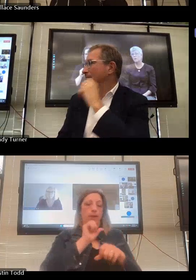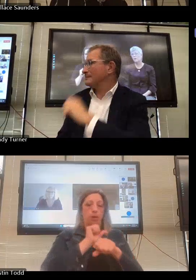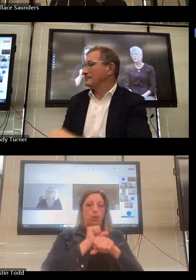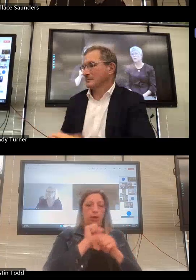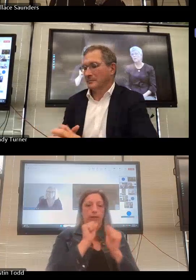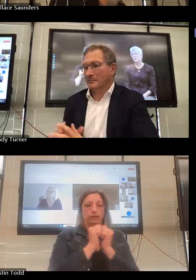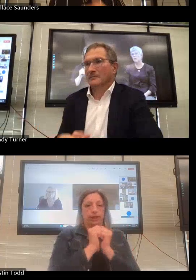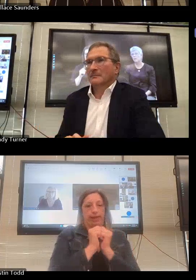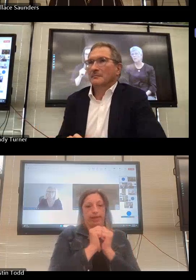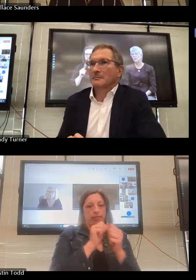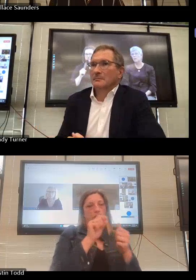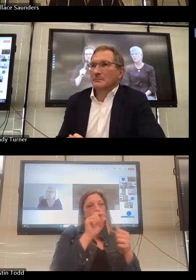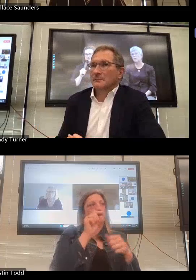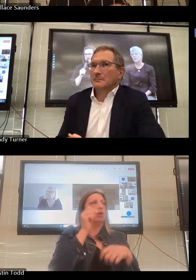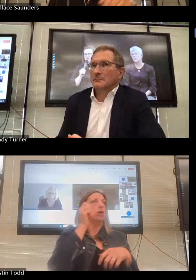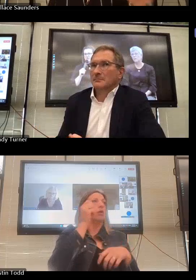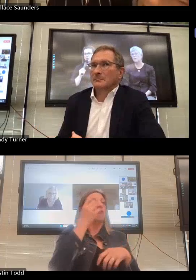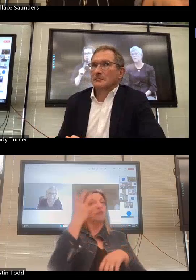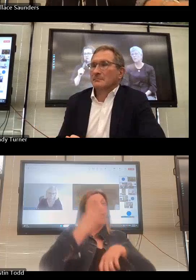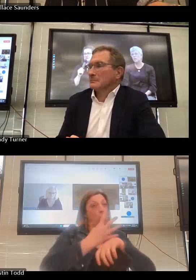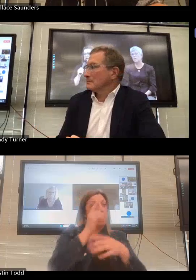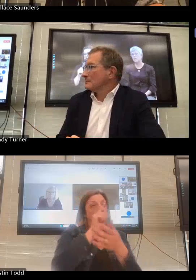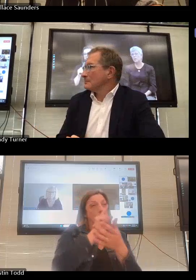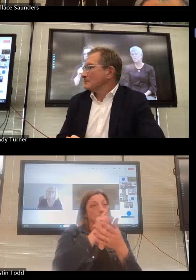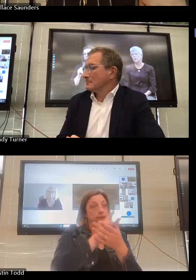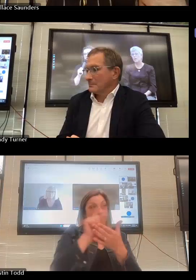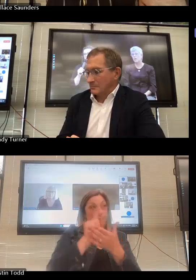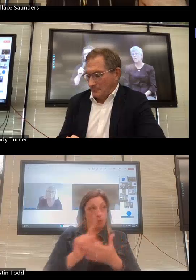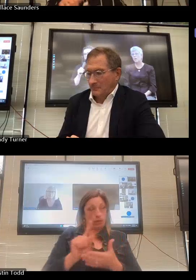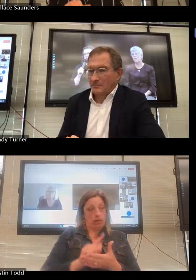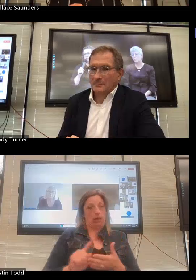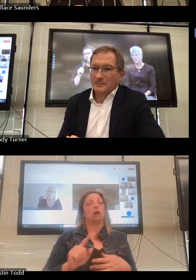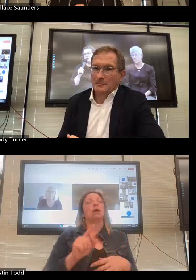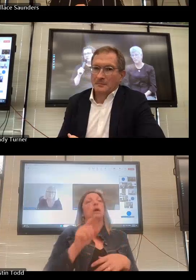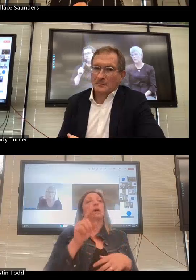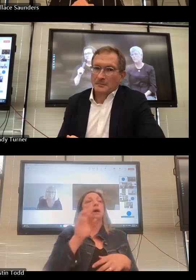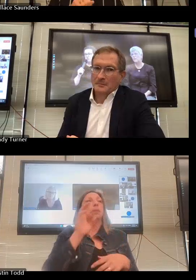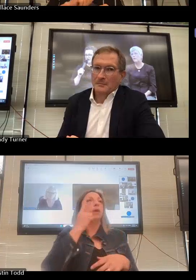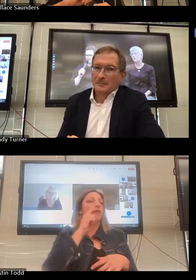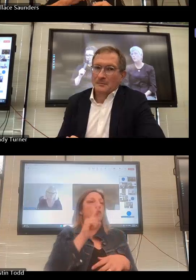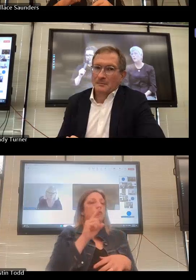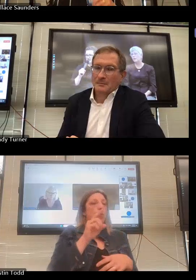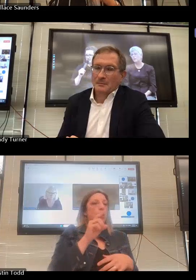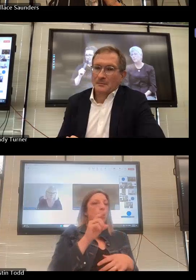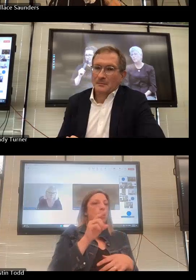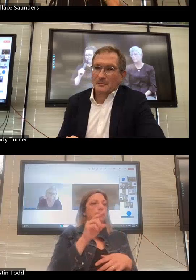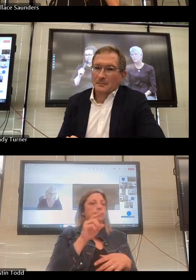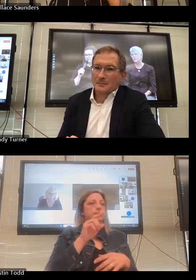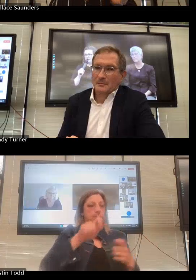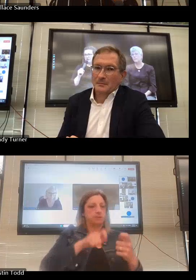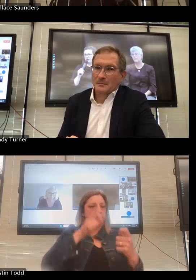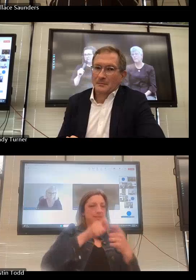And that both staff are working together 4 days a week